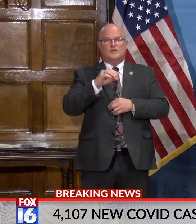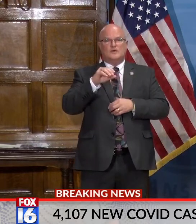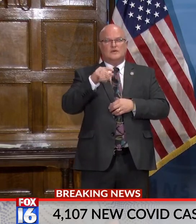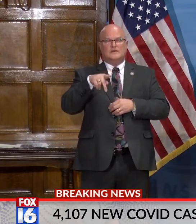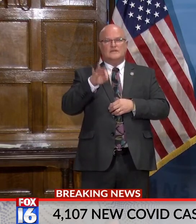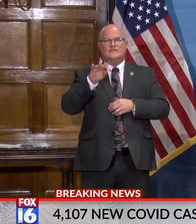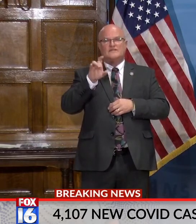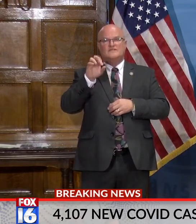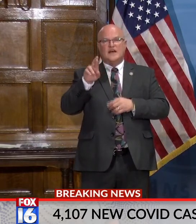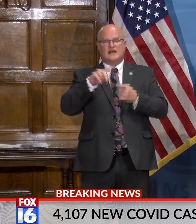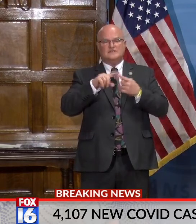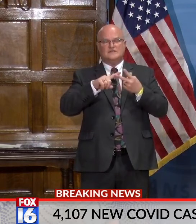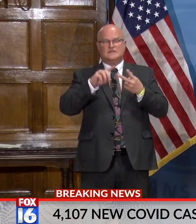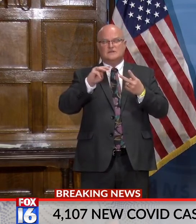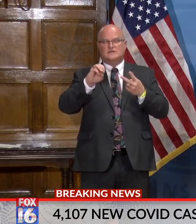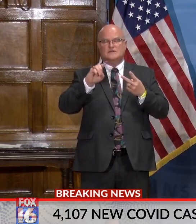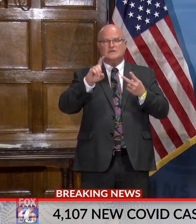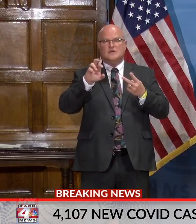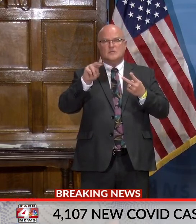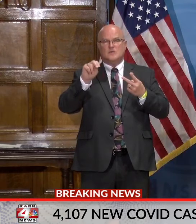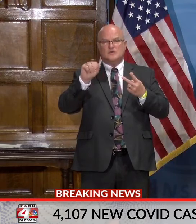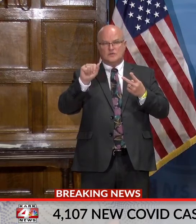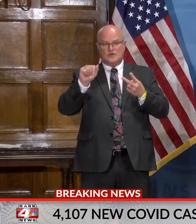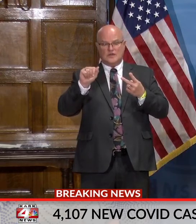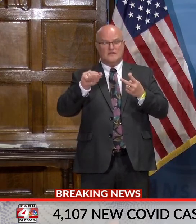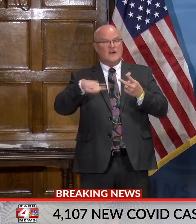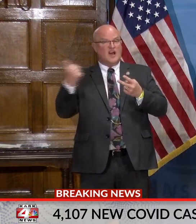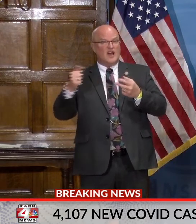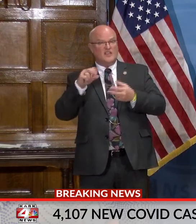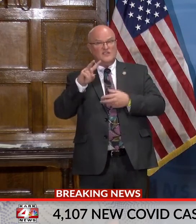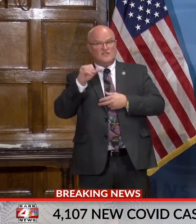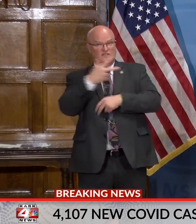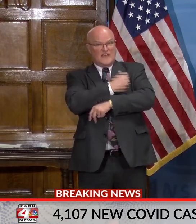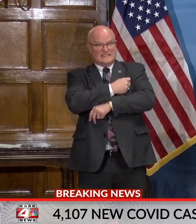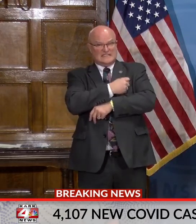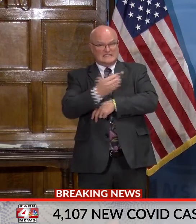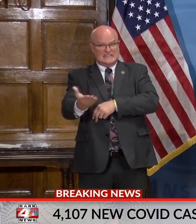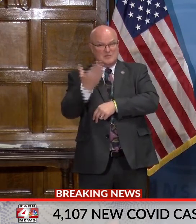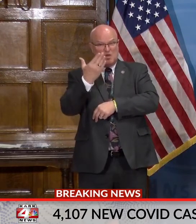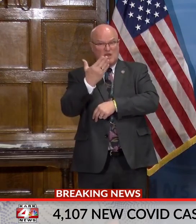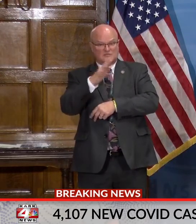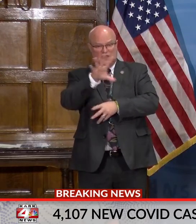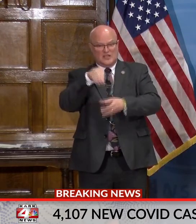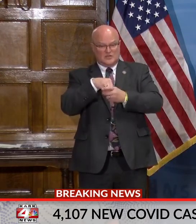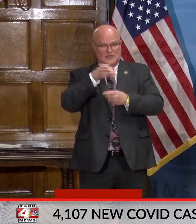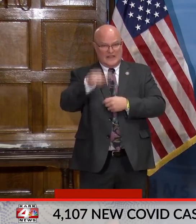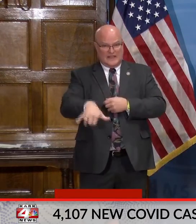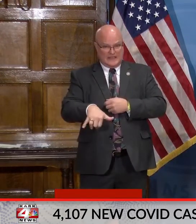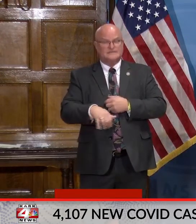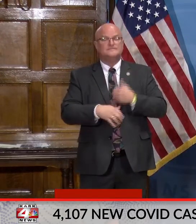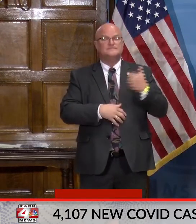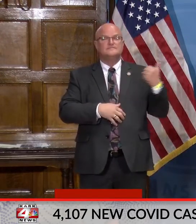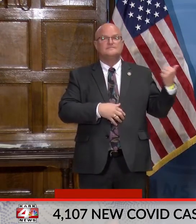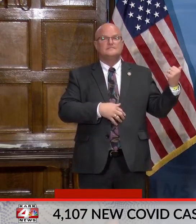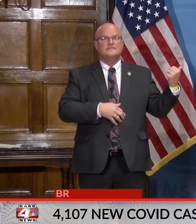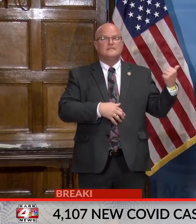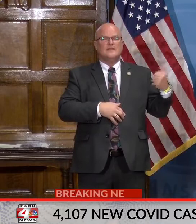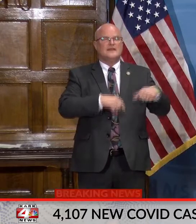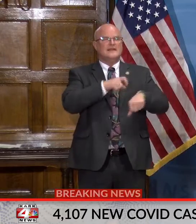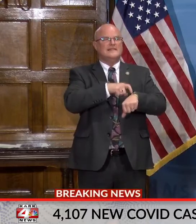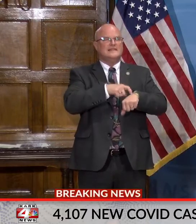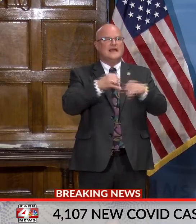other vaccines come online, could that be sped up? Well, the time frames